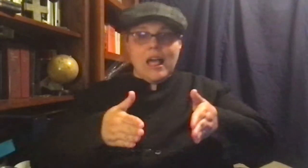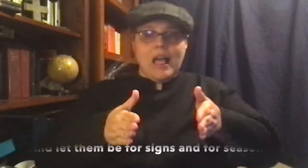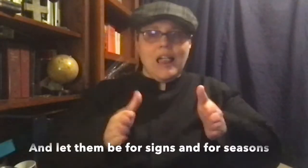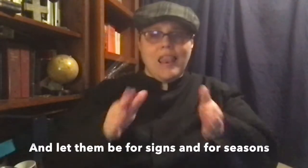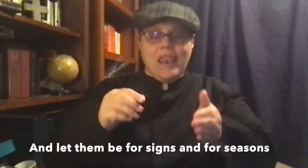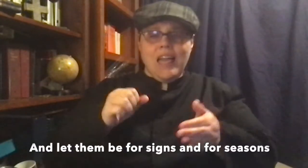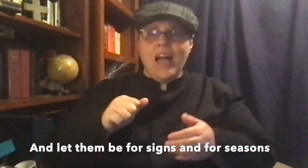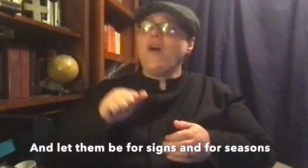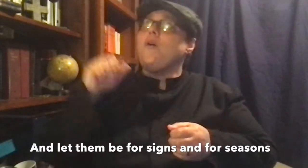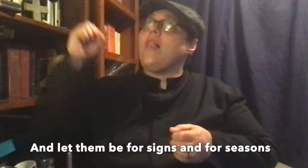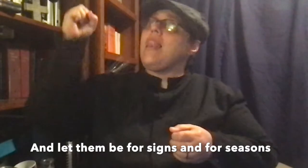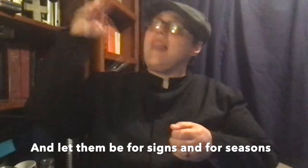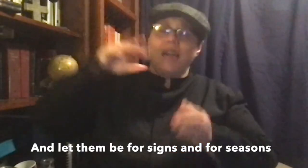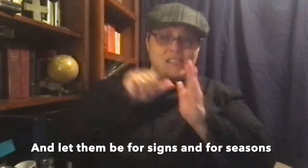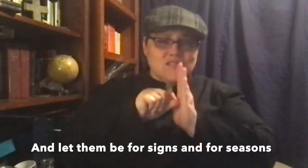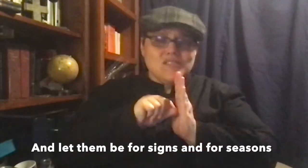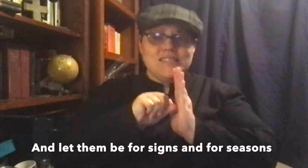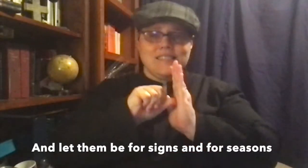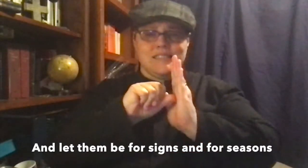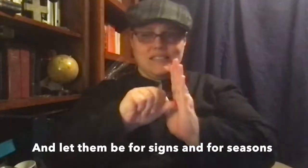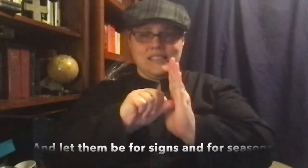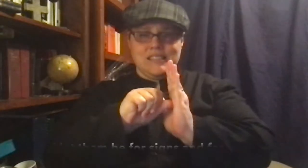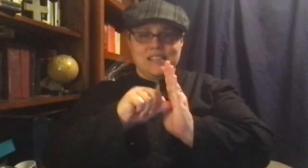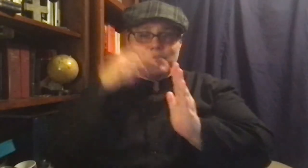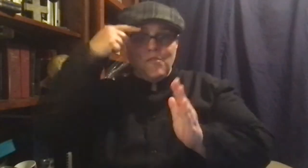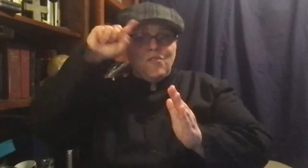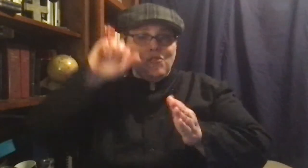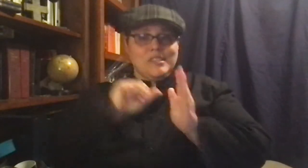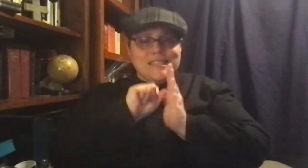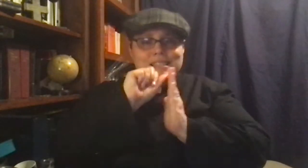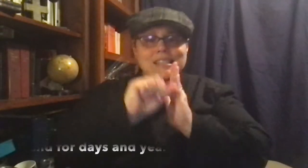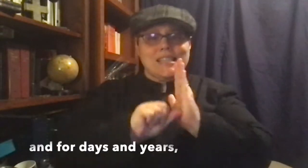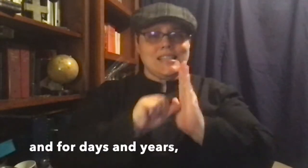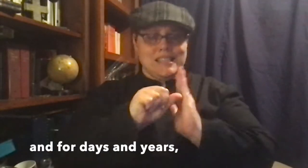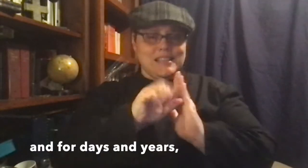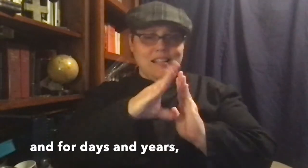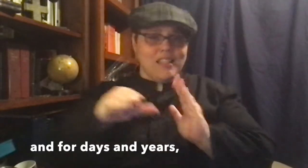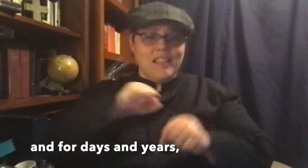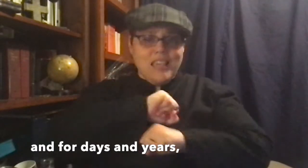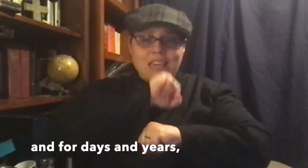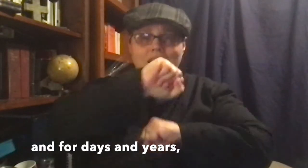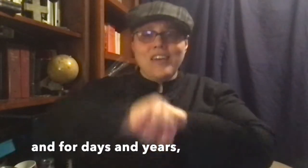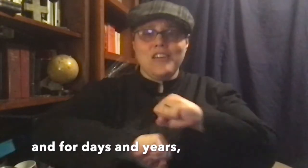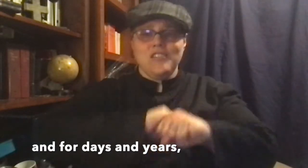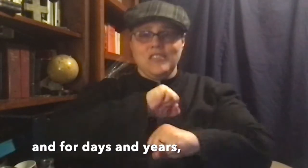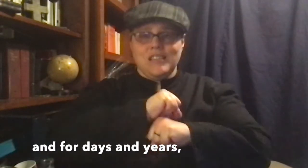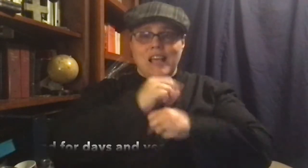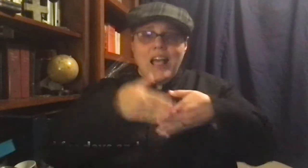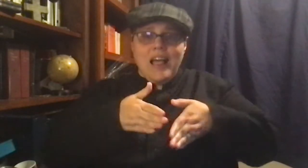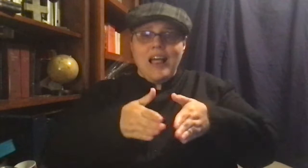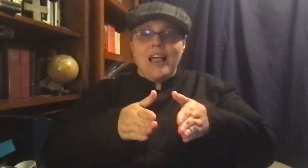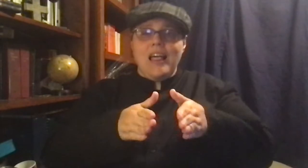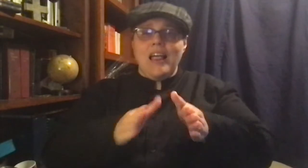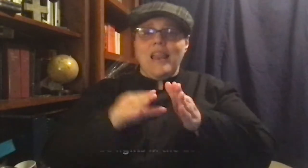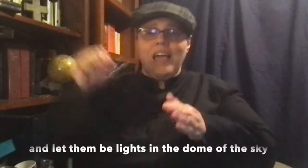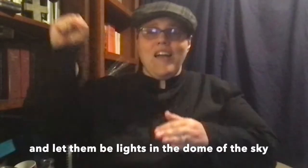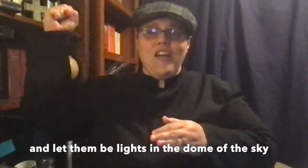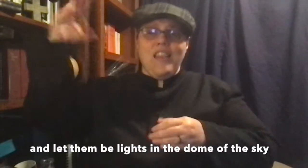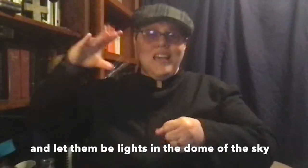And let them be for signs and for seasons, and for days and for years. And let